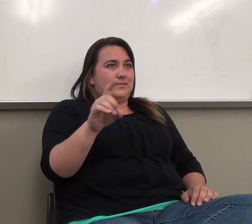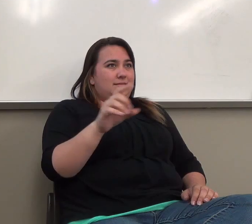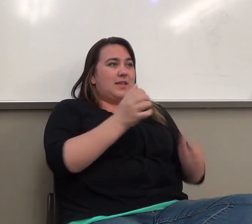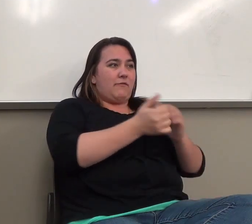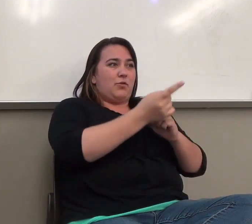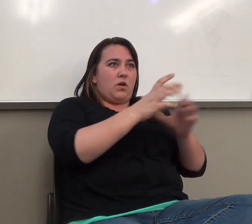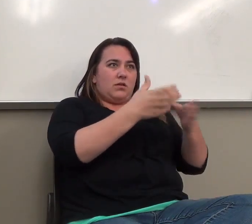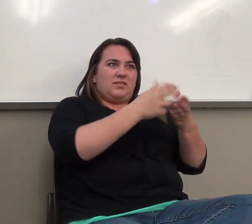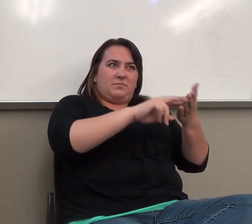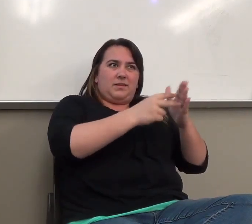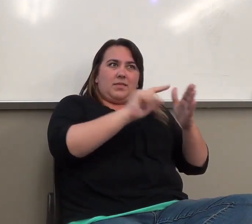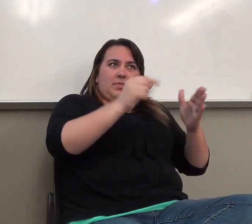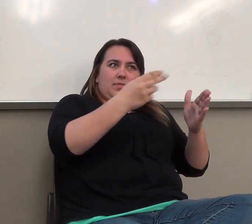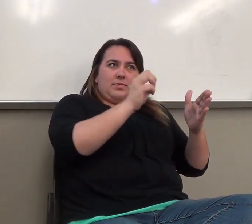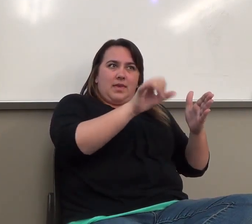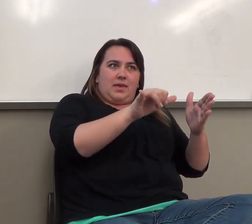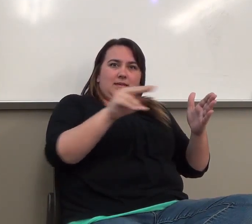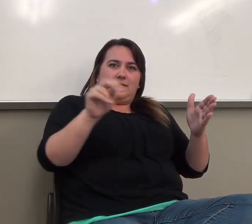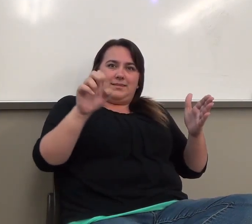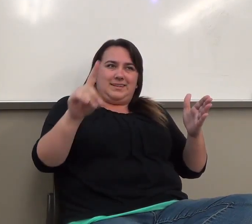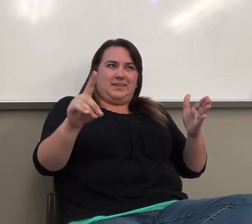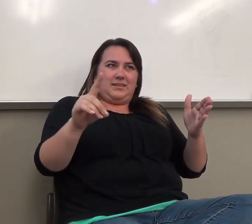that, what it should be